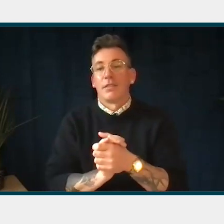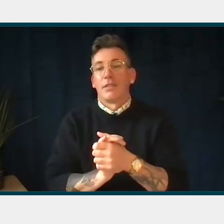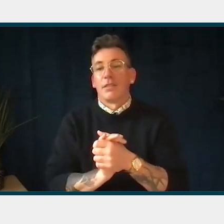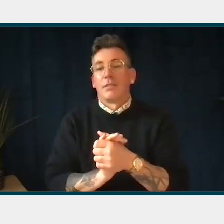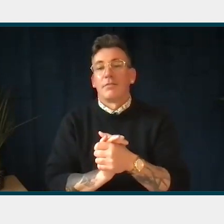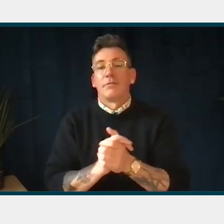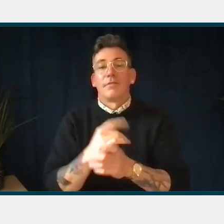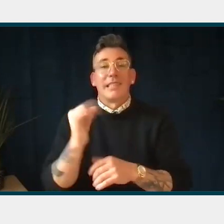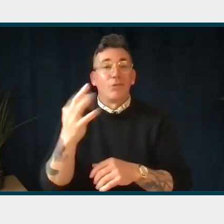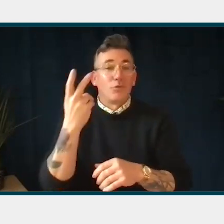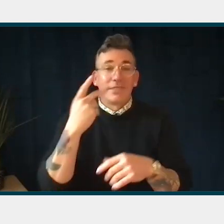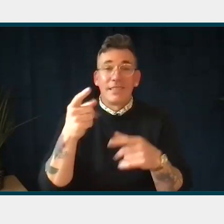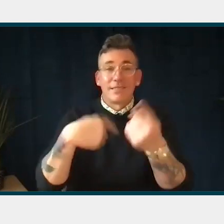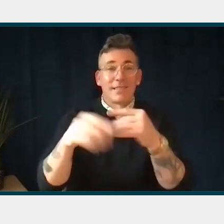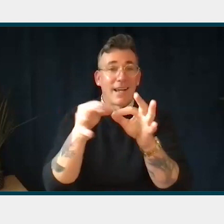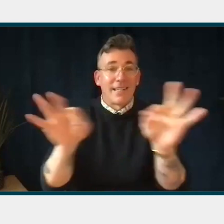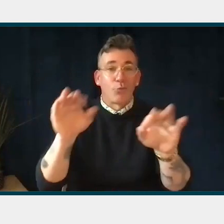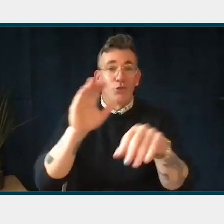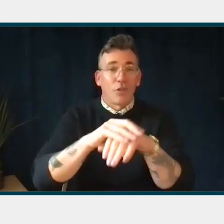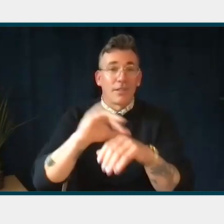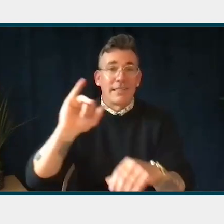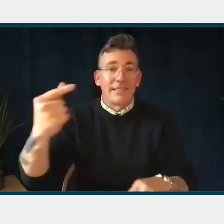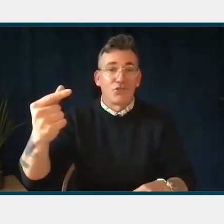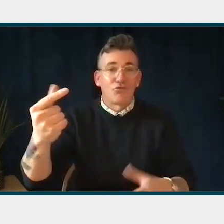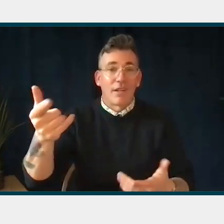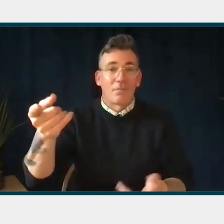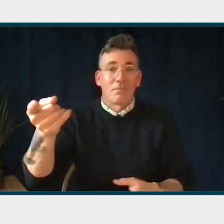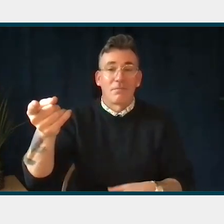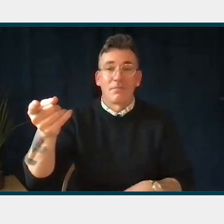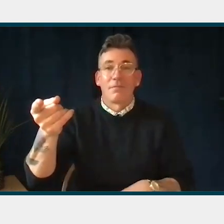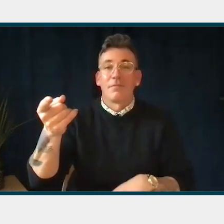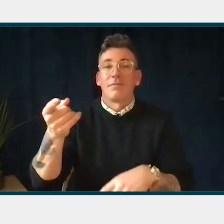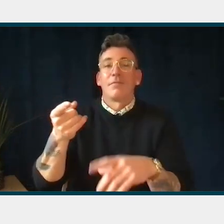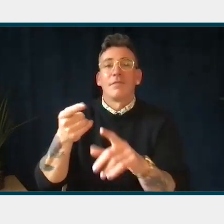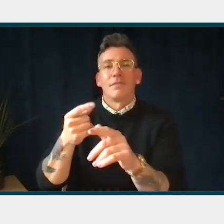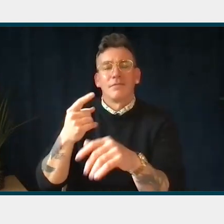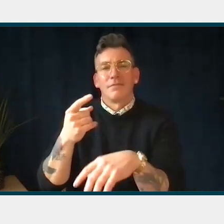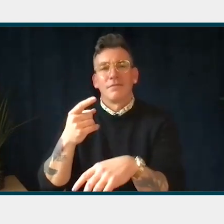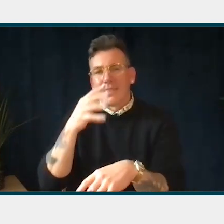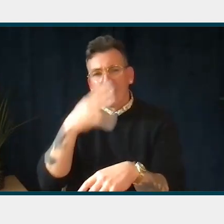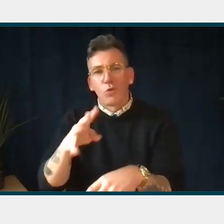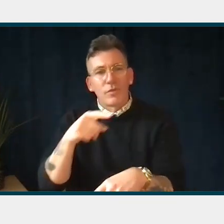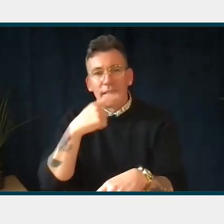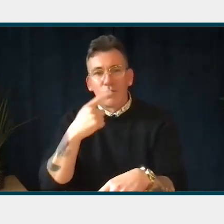Buy deaf-made items. And if you see sign language on Instagram,